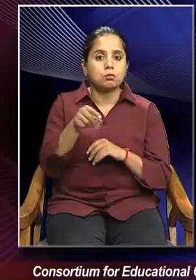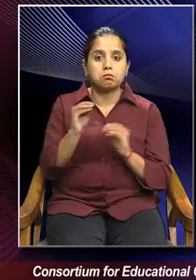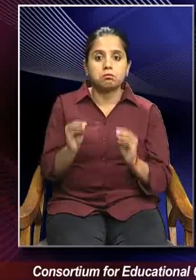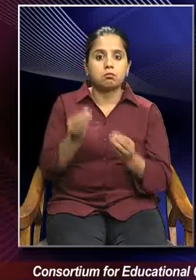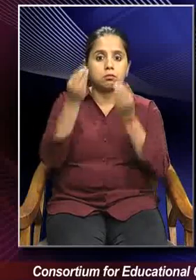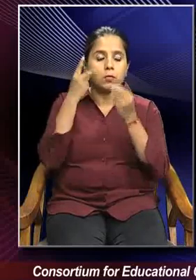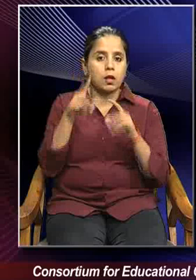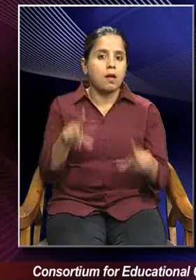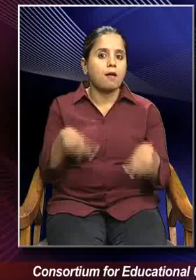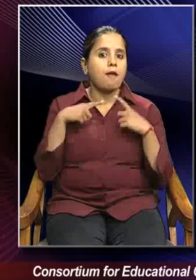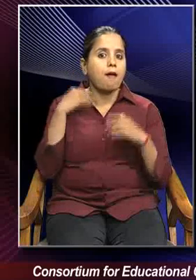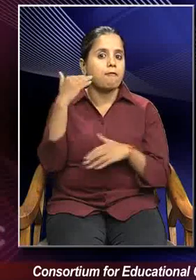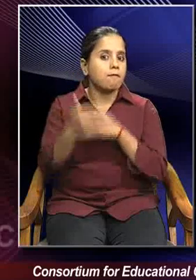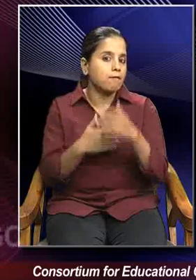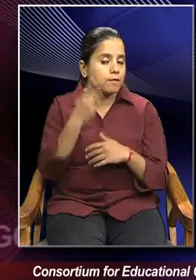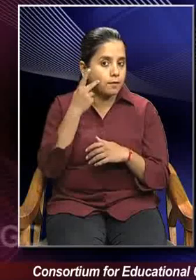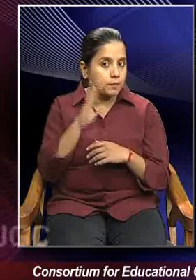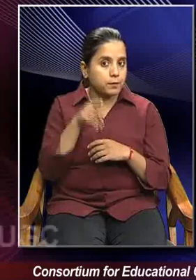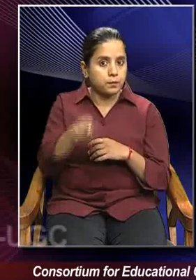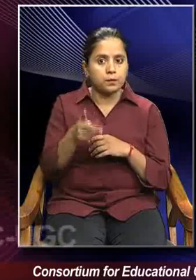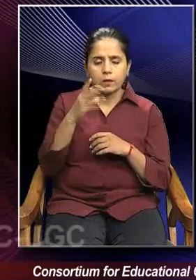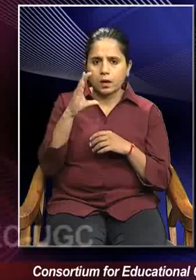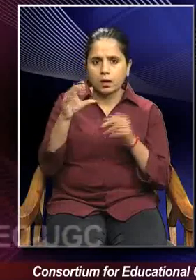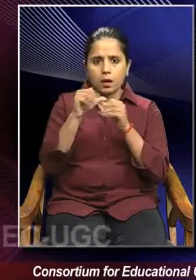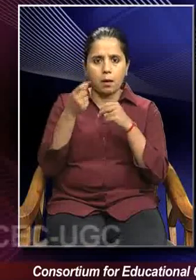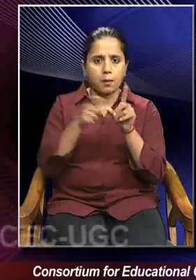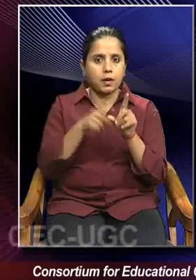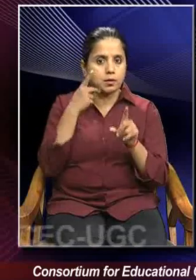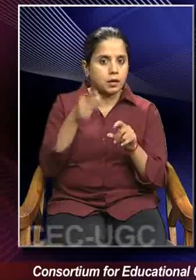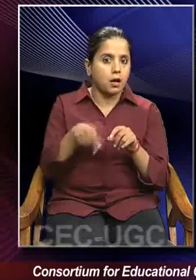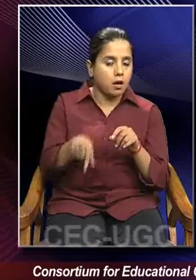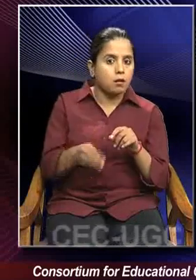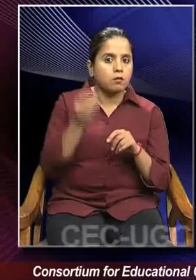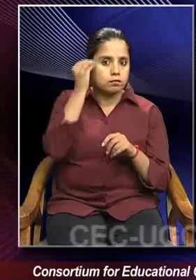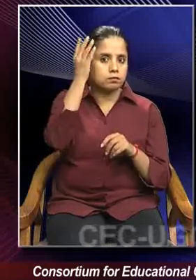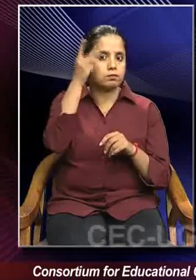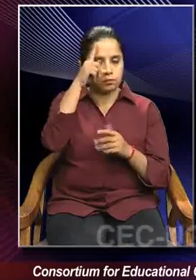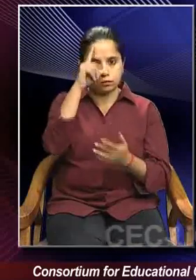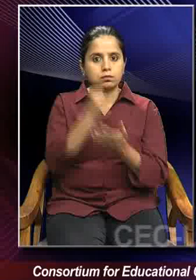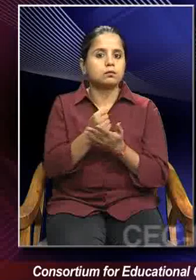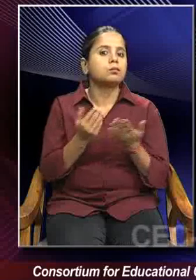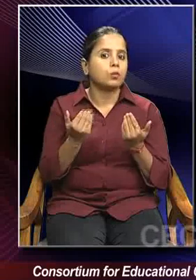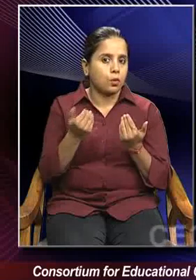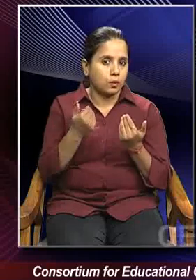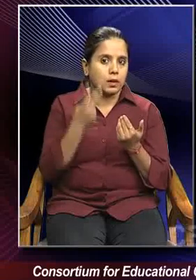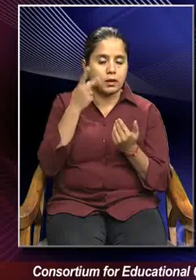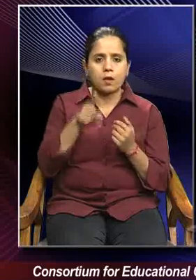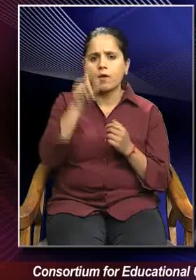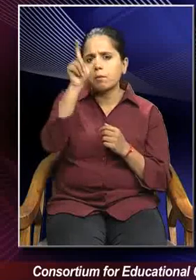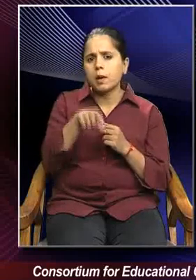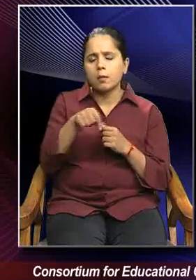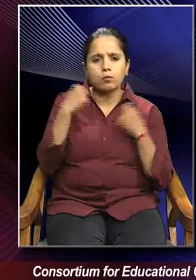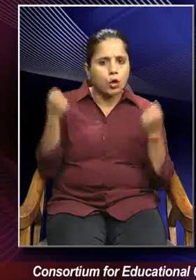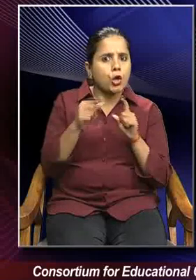improves the life happiness and the capacity to make wise decisions about one's course of